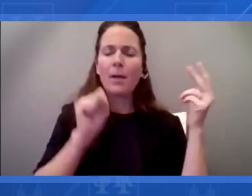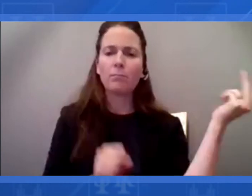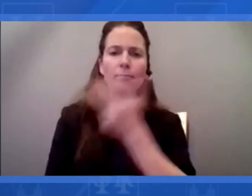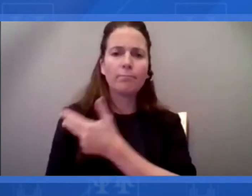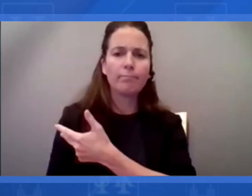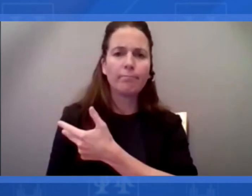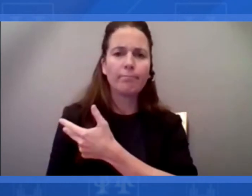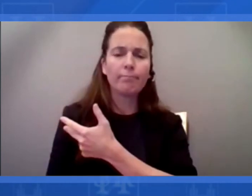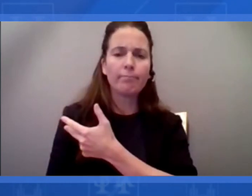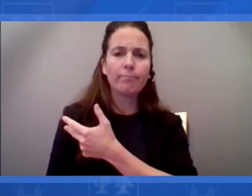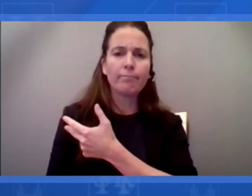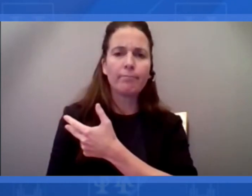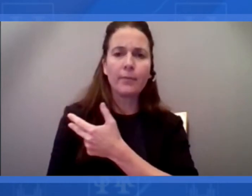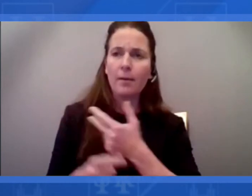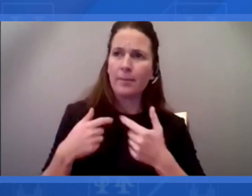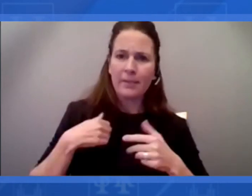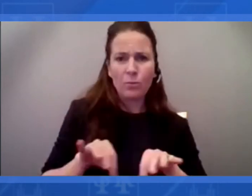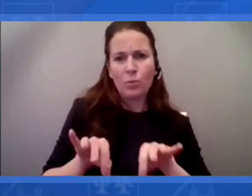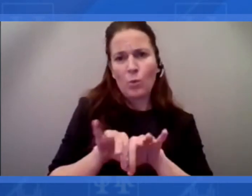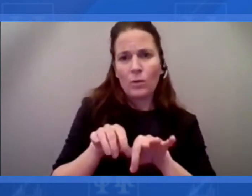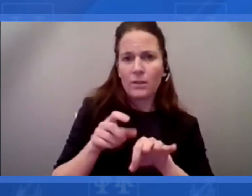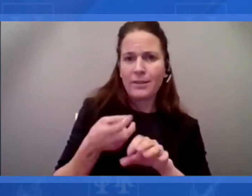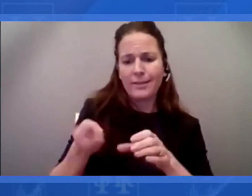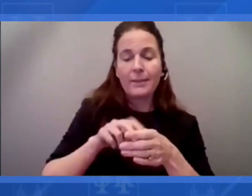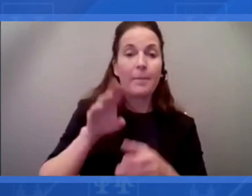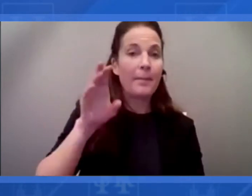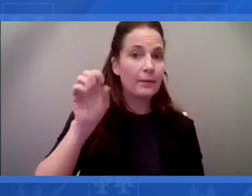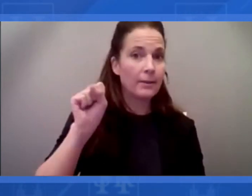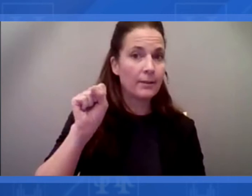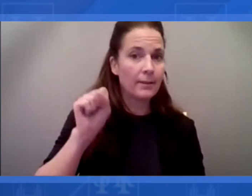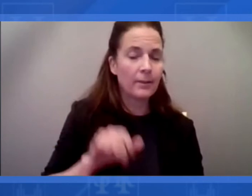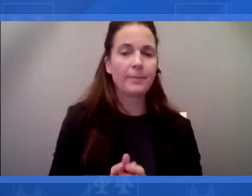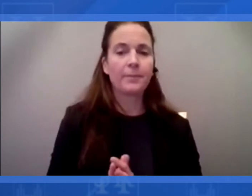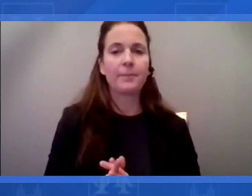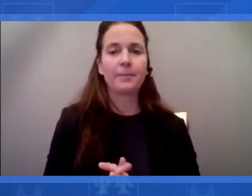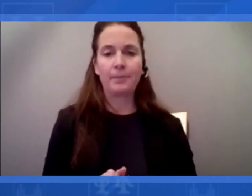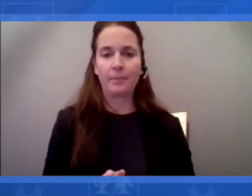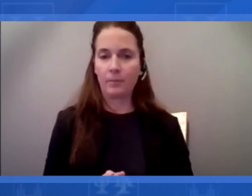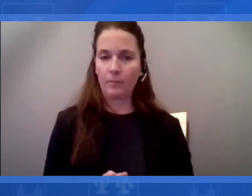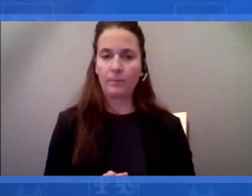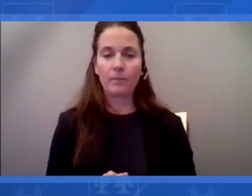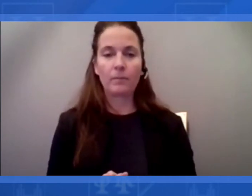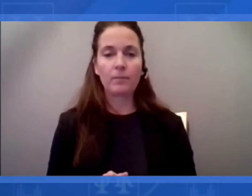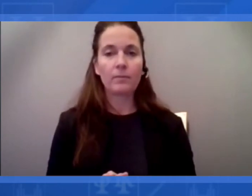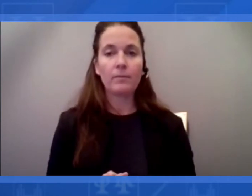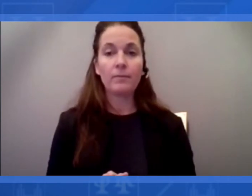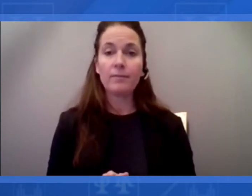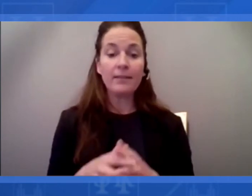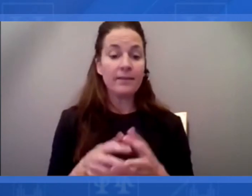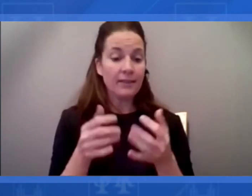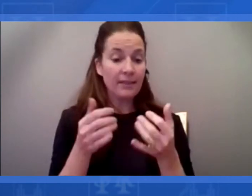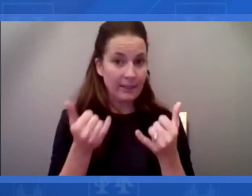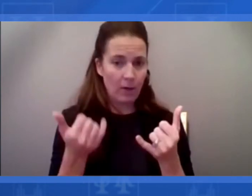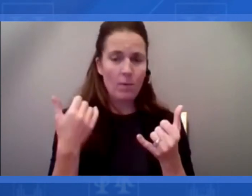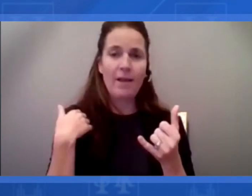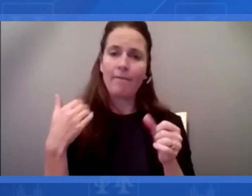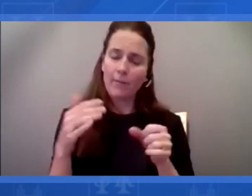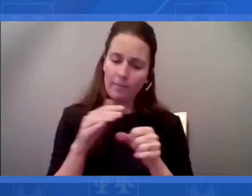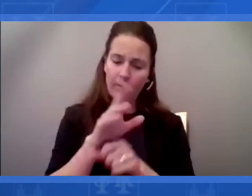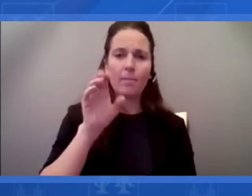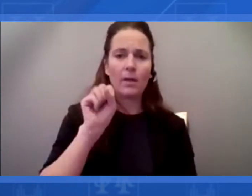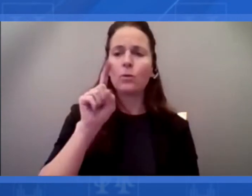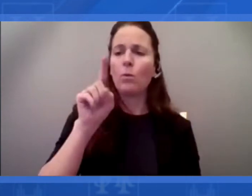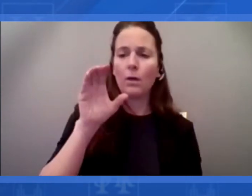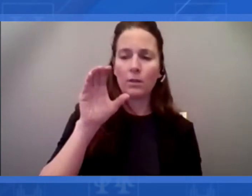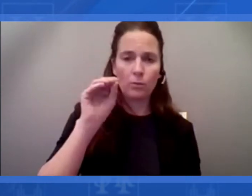question. Now that we have returned to 100% seated capacity on buses, we regularly